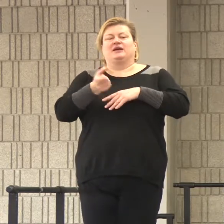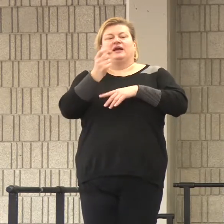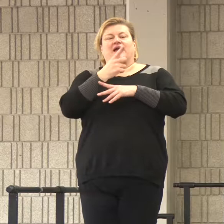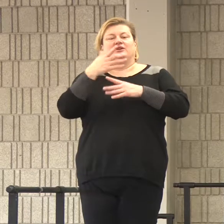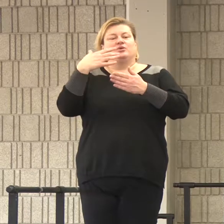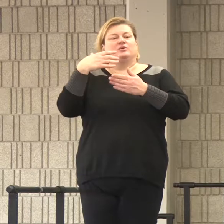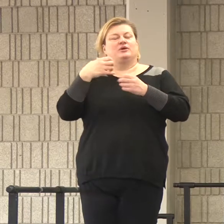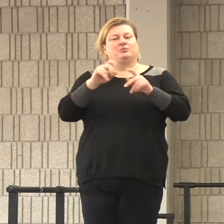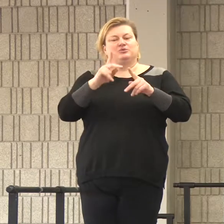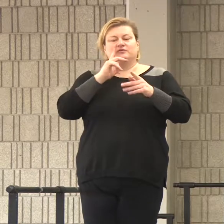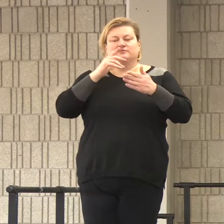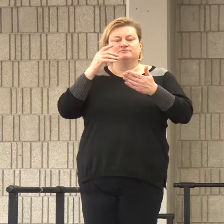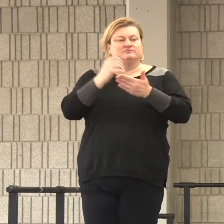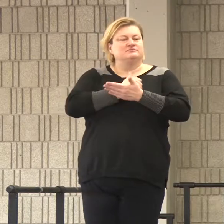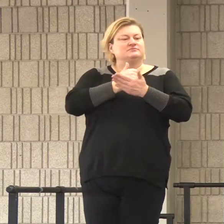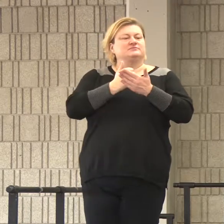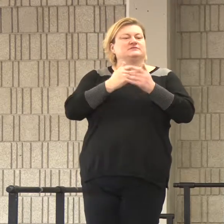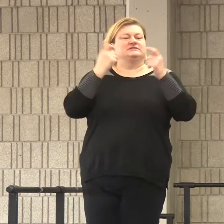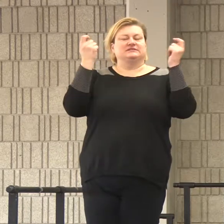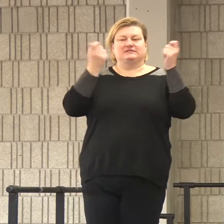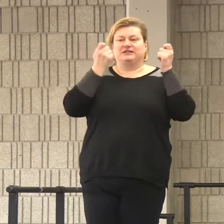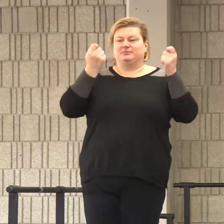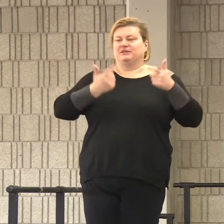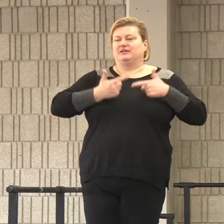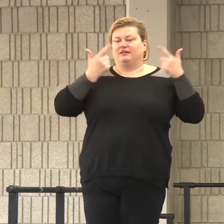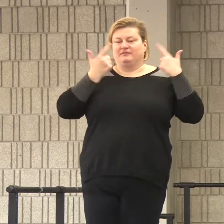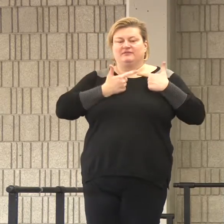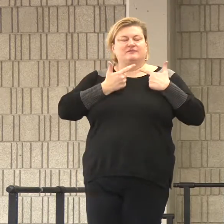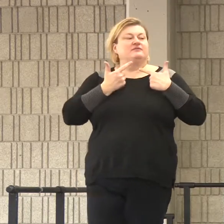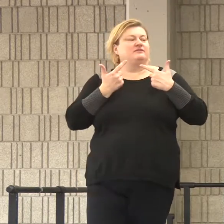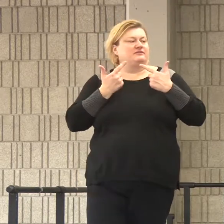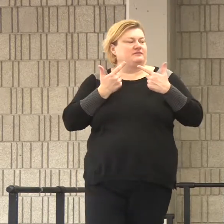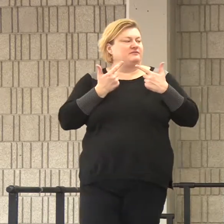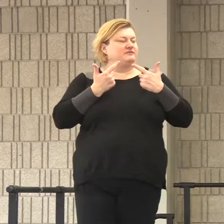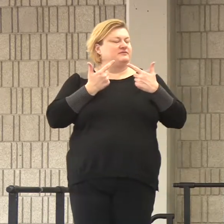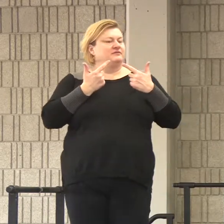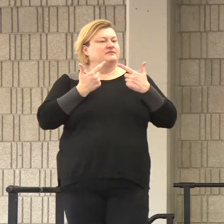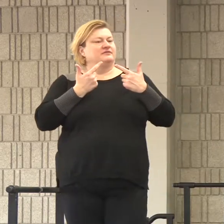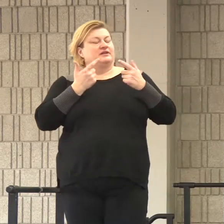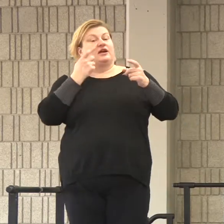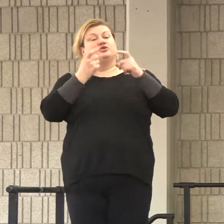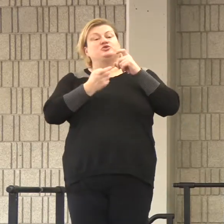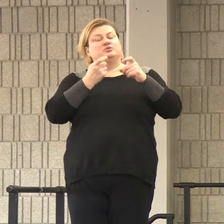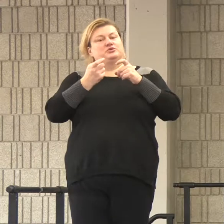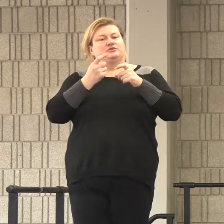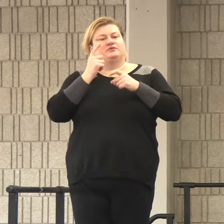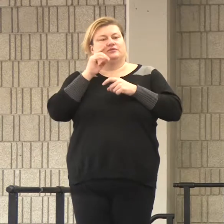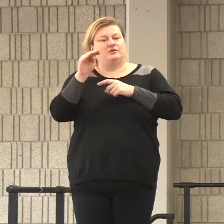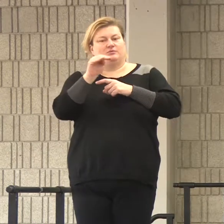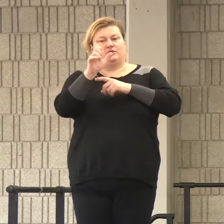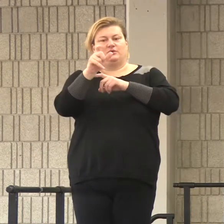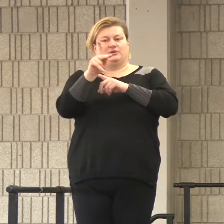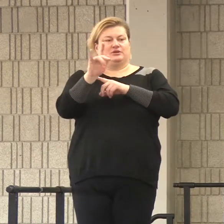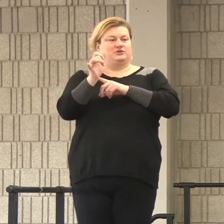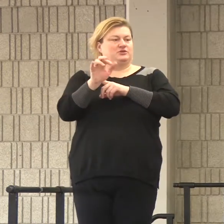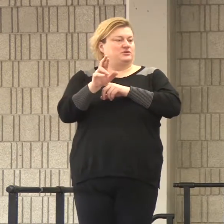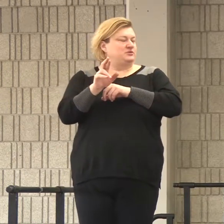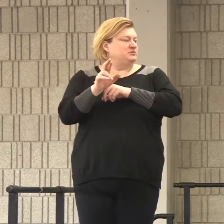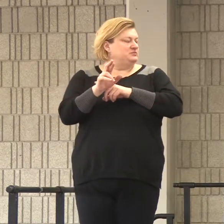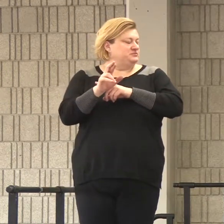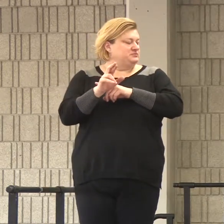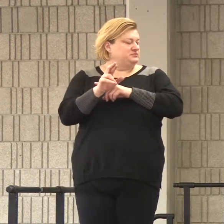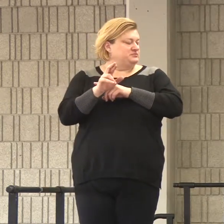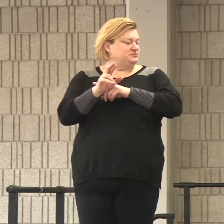to celebrate the life and contributions of Martin Luther King Jr. One thing I always say, though, we don't want to limit it to a day